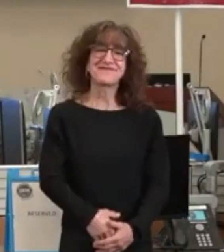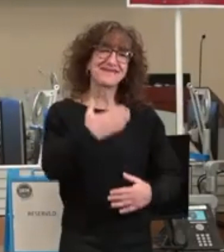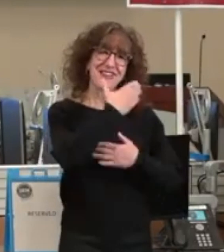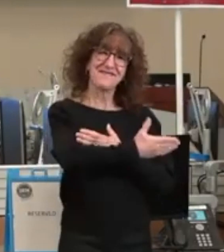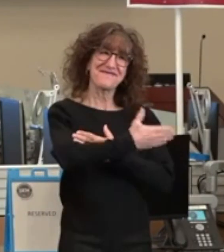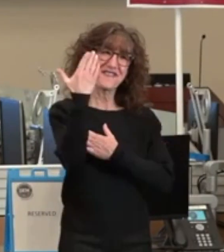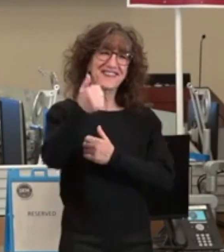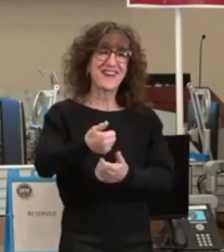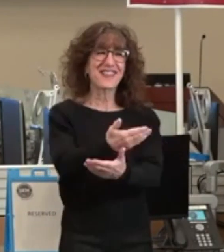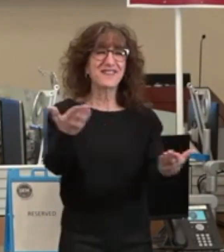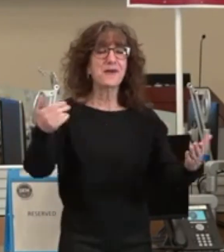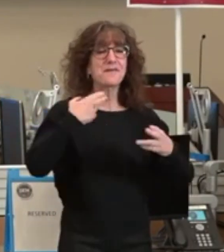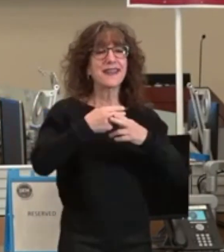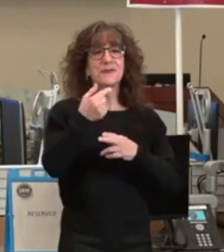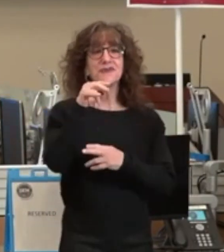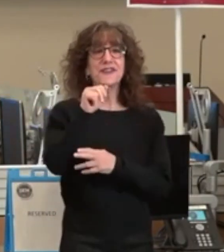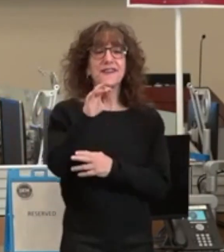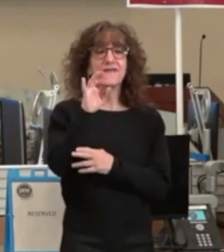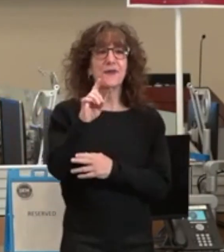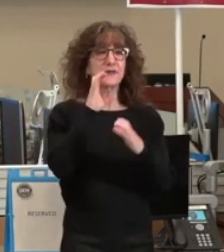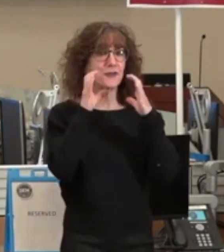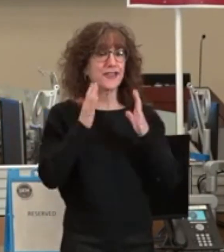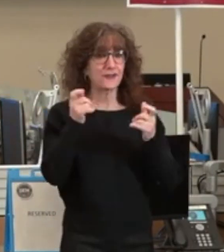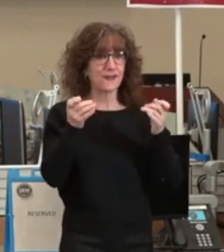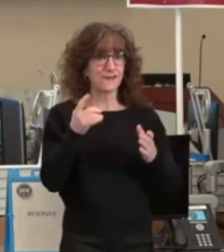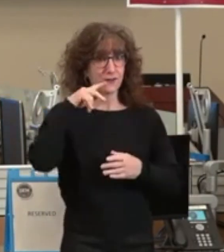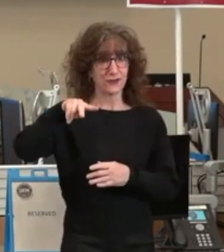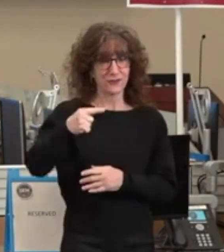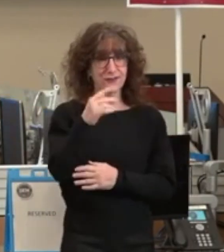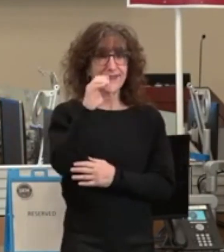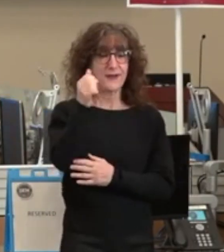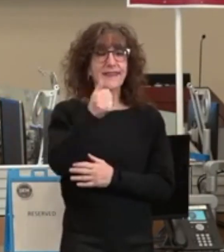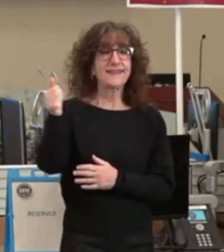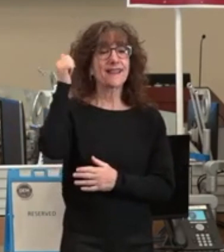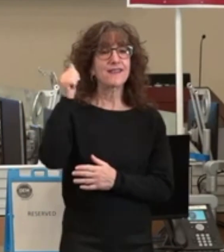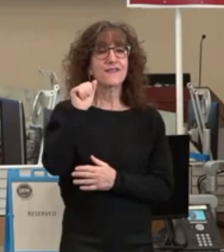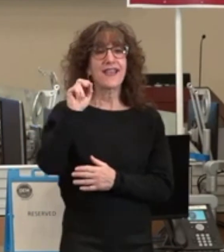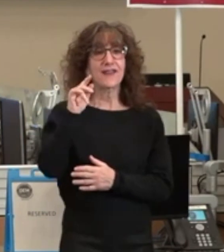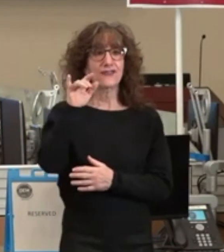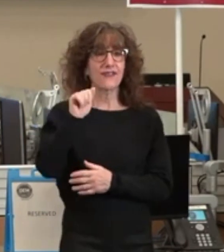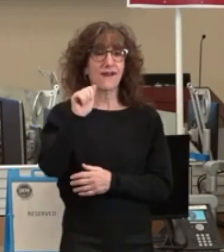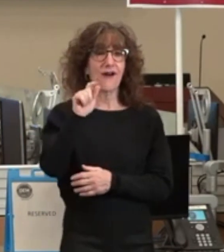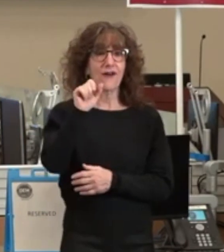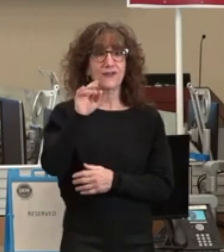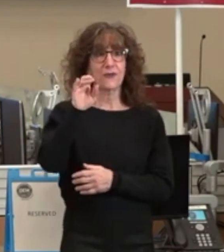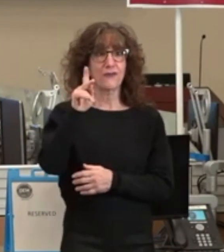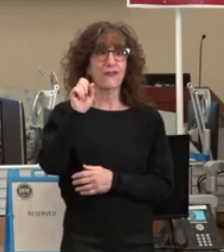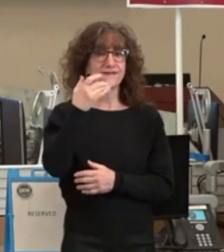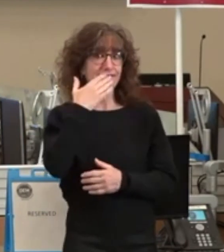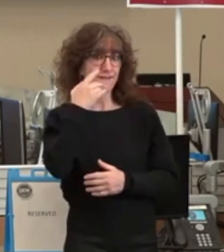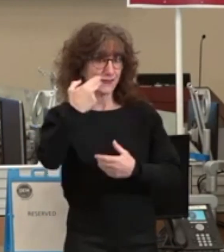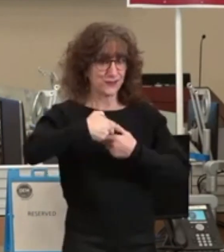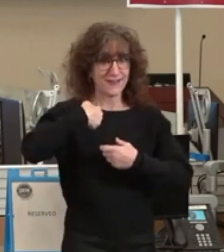Good morning, everyone. My name is Gina Ford. I'm the Communications Director for Prince George's County Executive Angela Alsobrooks. We'd like to thank you all for